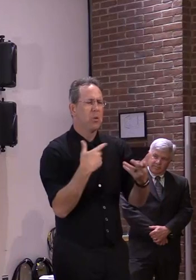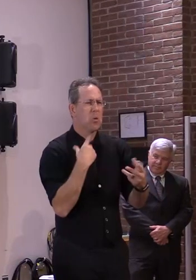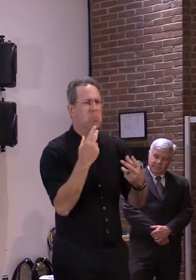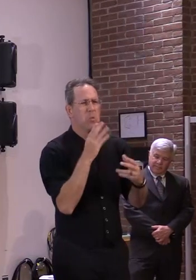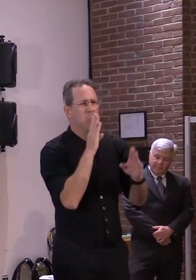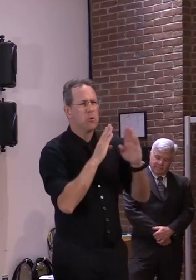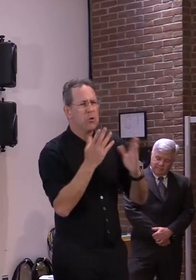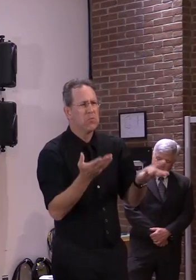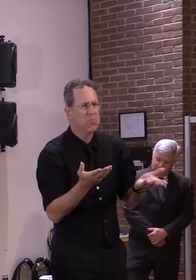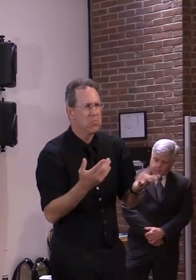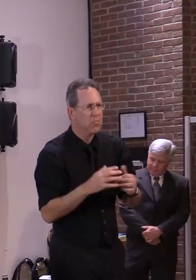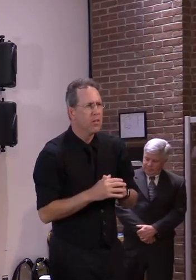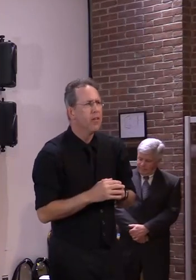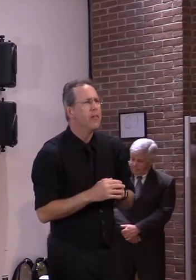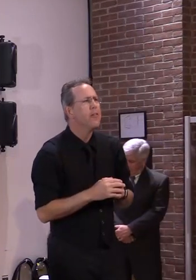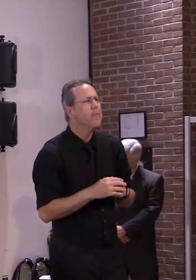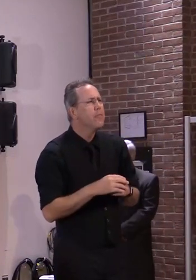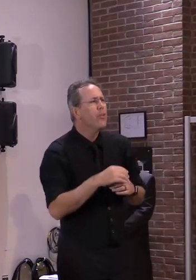these therapies,